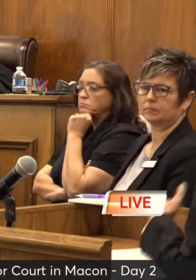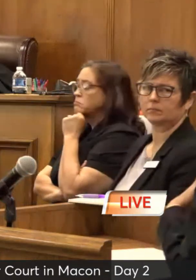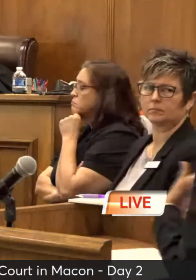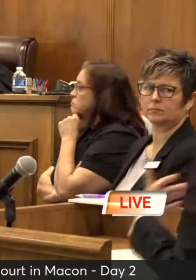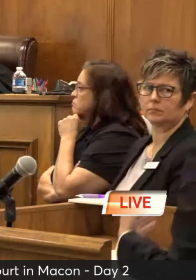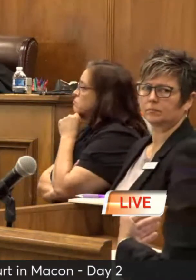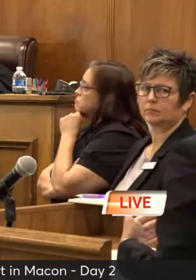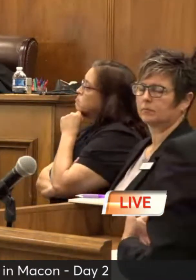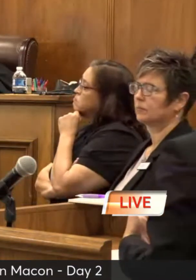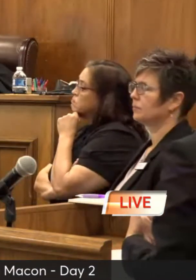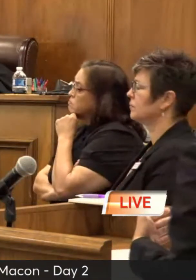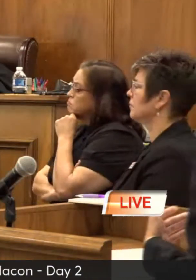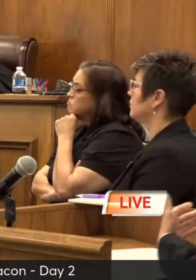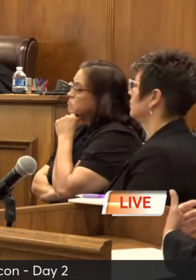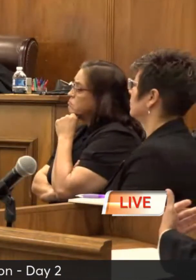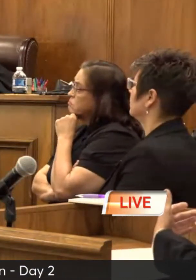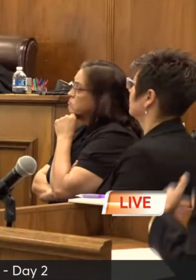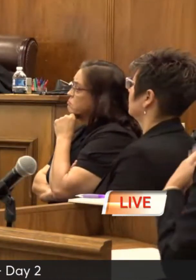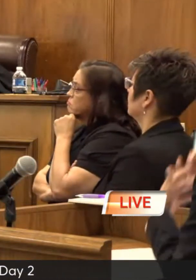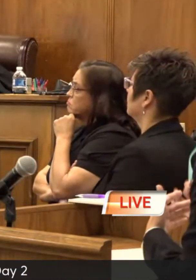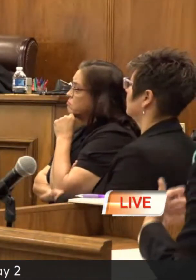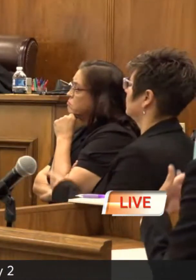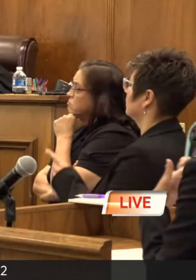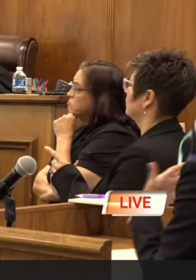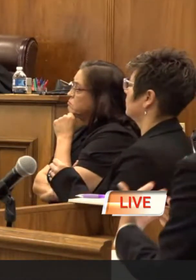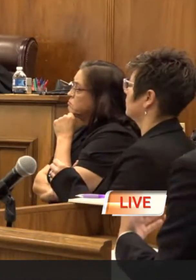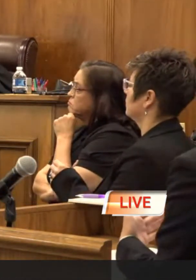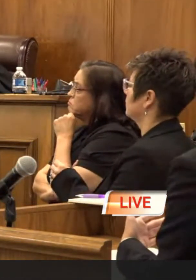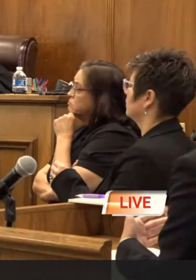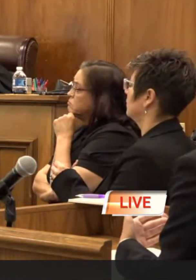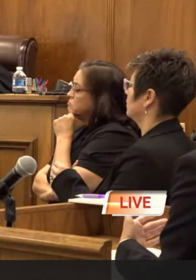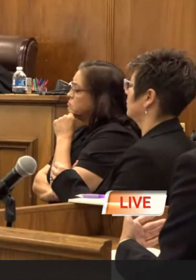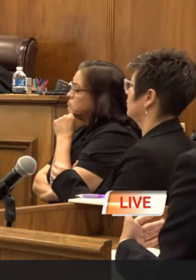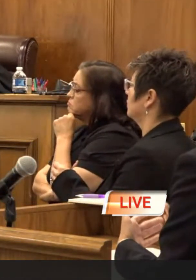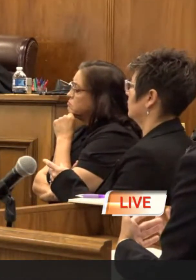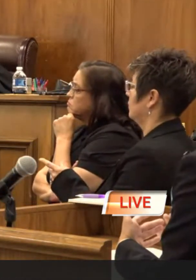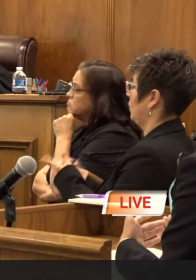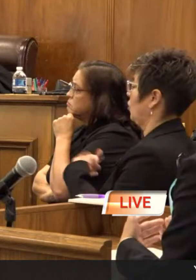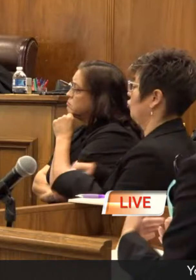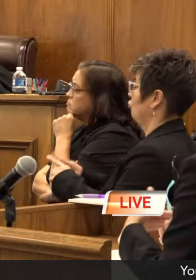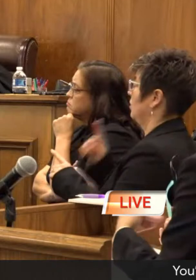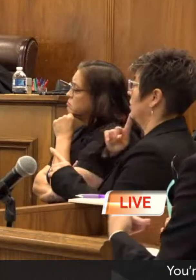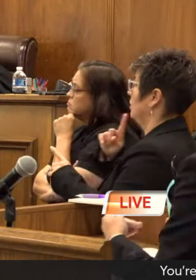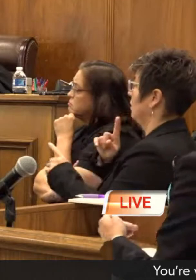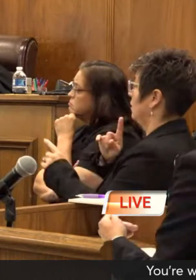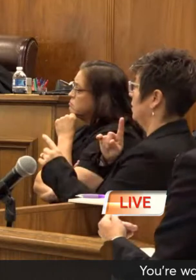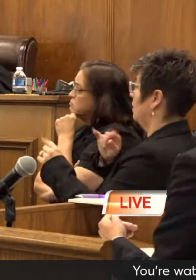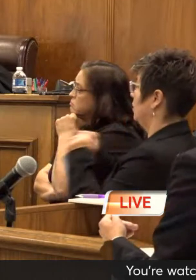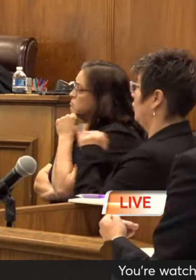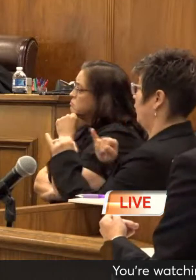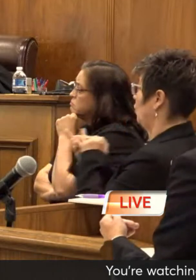And did you talk with Mr. Hill, I'm sorry, when you had the interview with Dr. Hill,